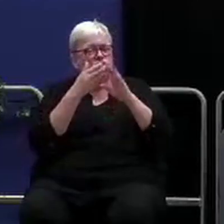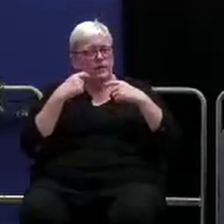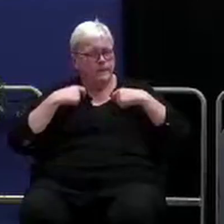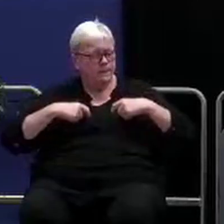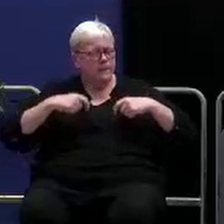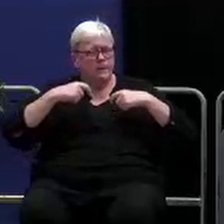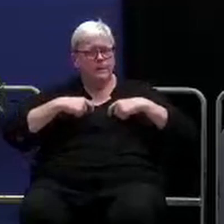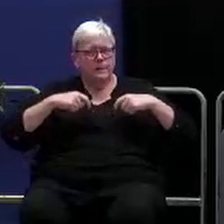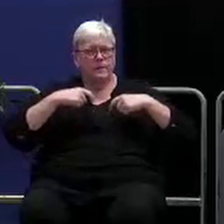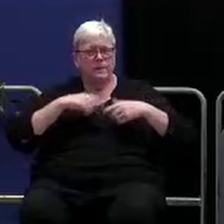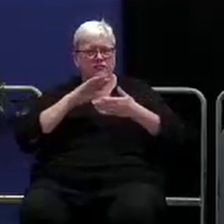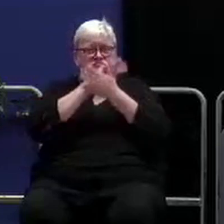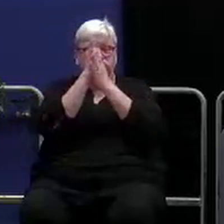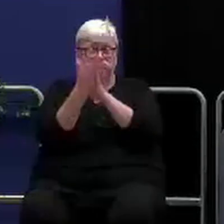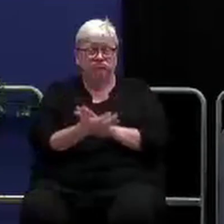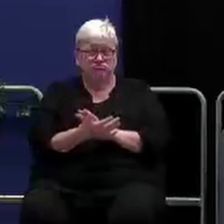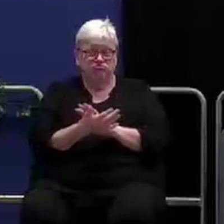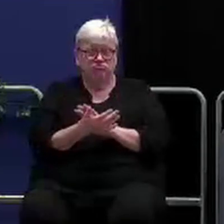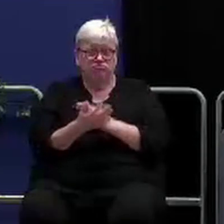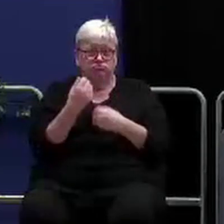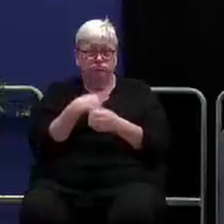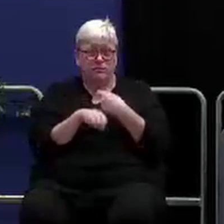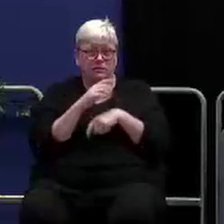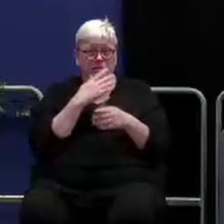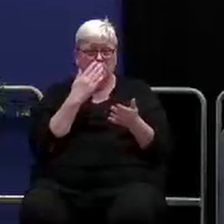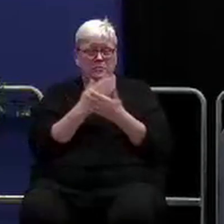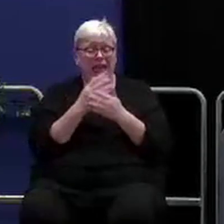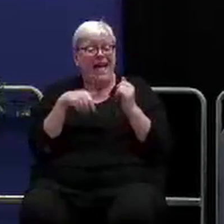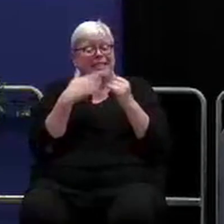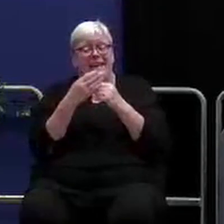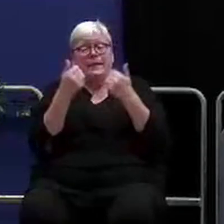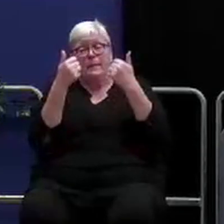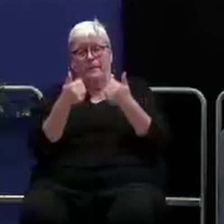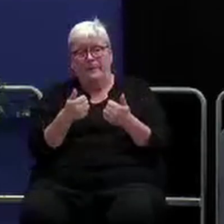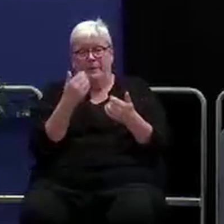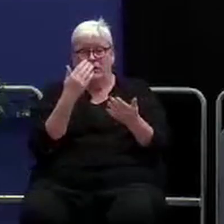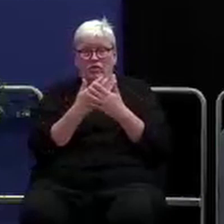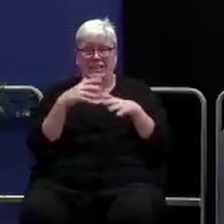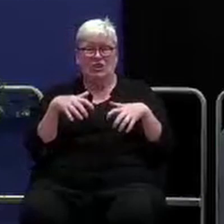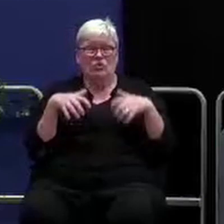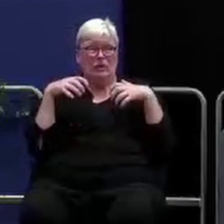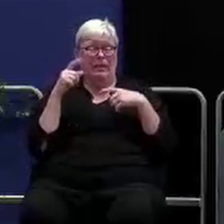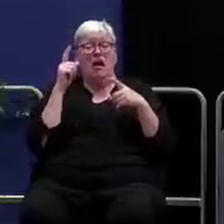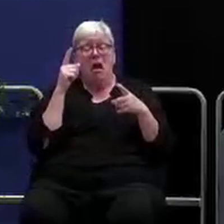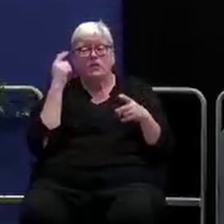of indigenous people, and then just is kind of vindicated in the end. And I was like, God, that's really creepy. And I was wondering if at